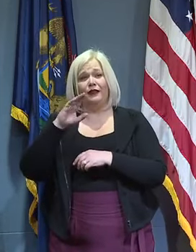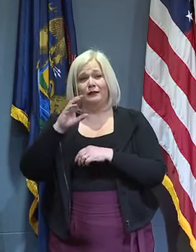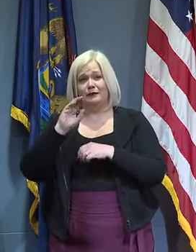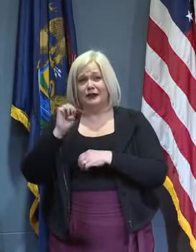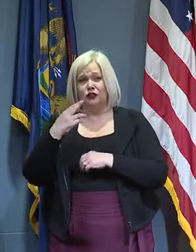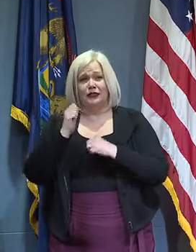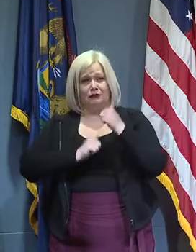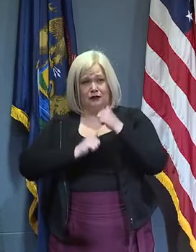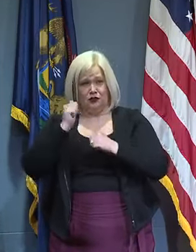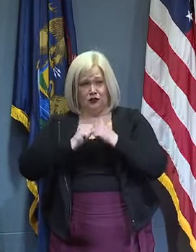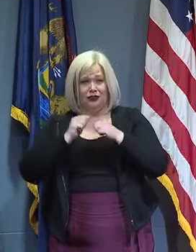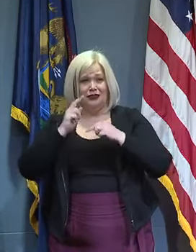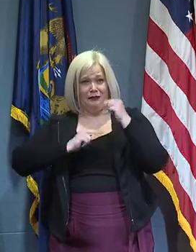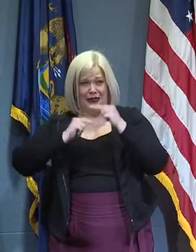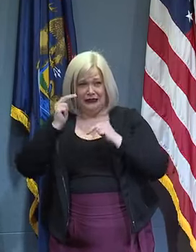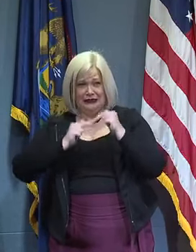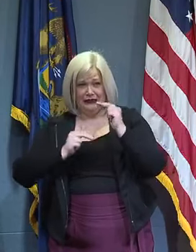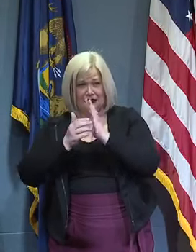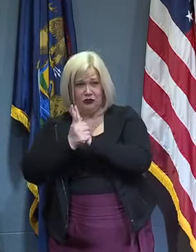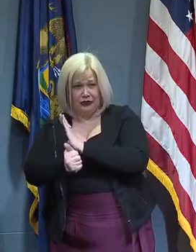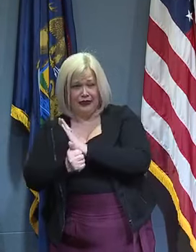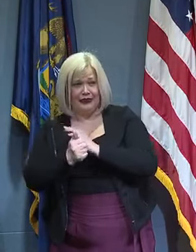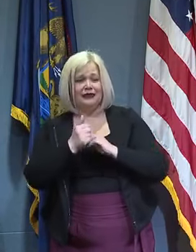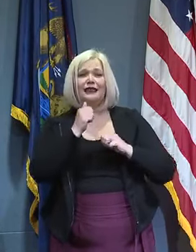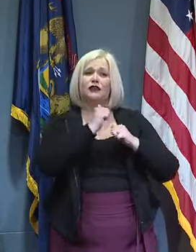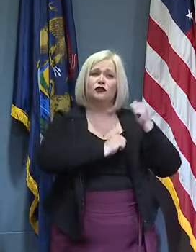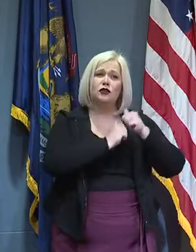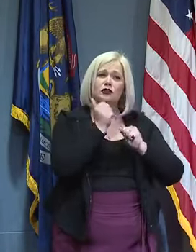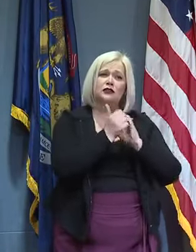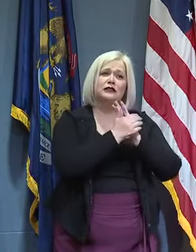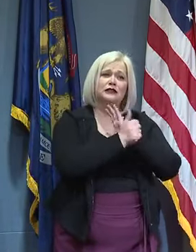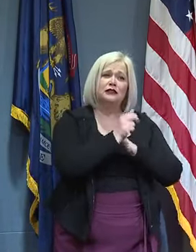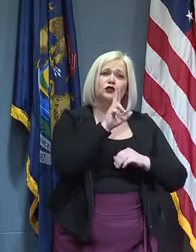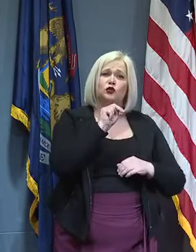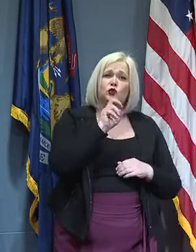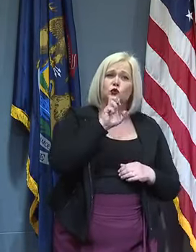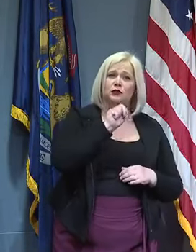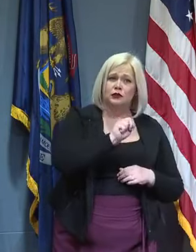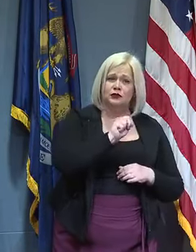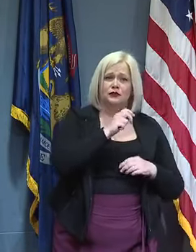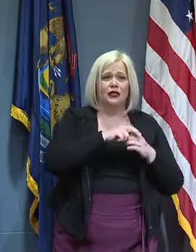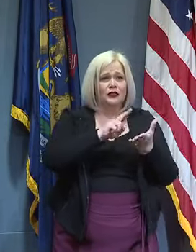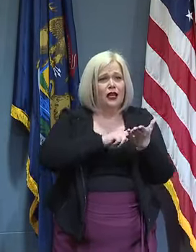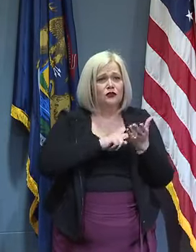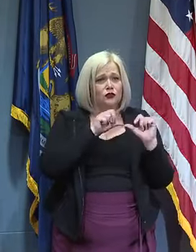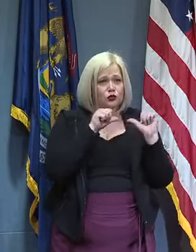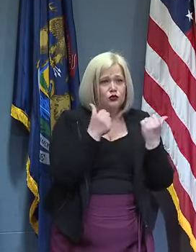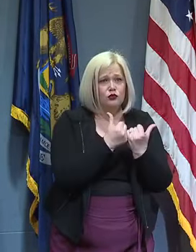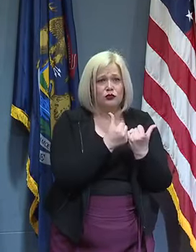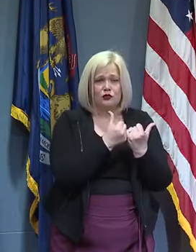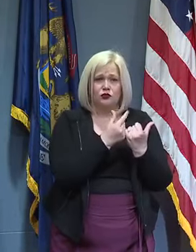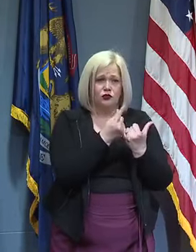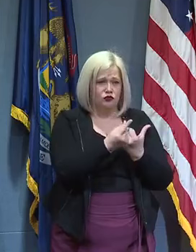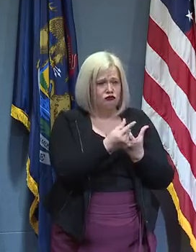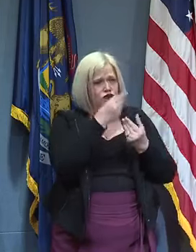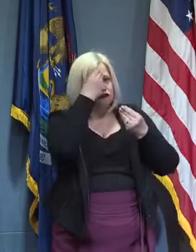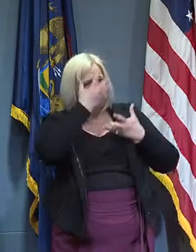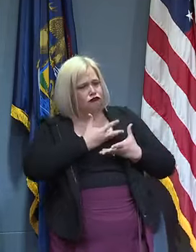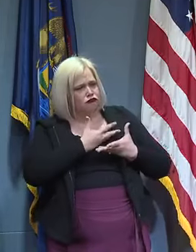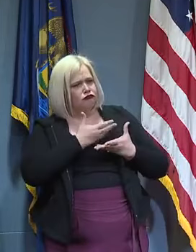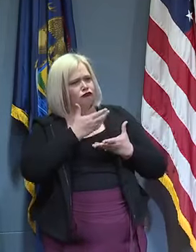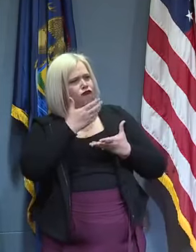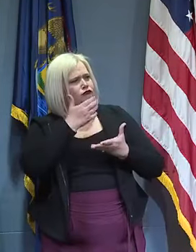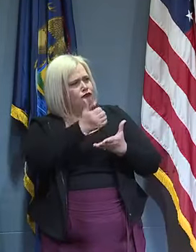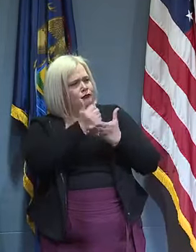Council and the Construction Trade Labor Unions and Contractor Associations who have added valuable